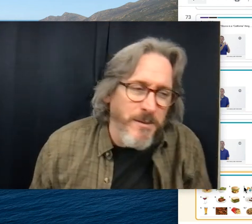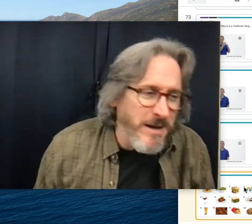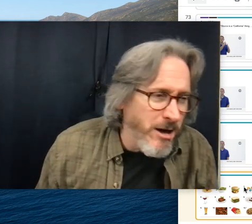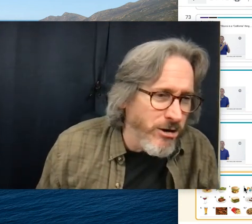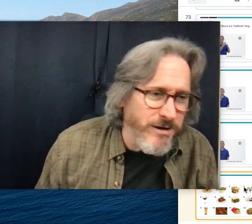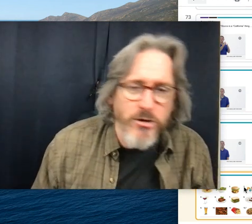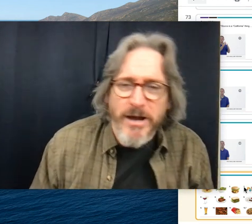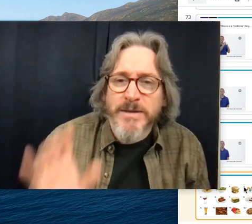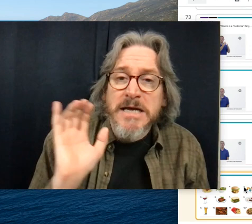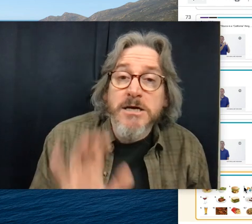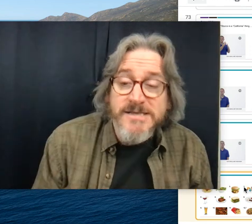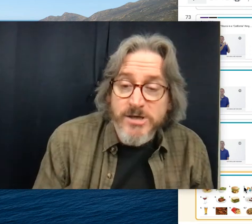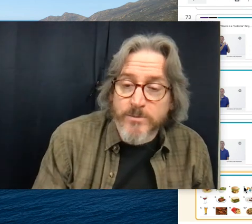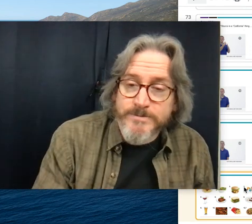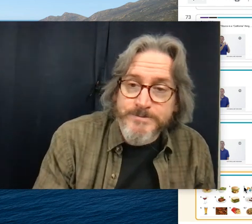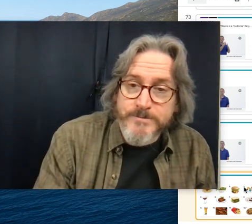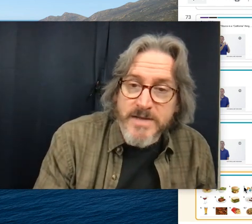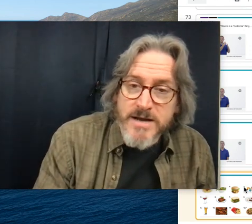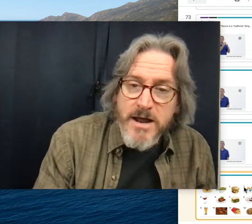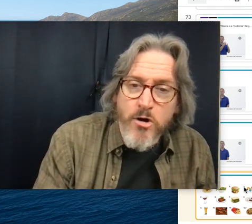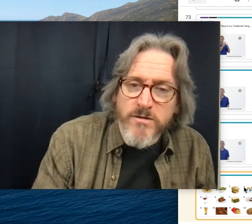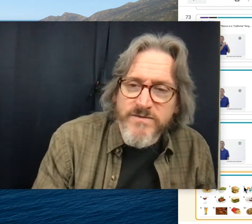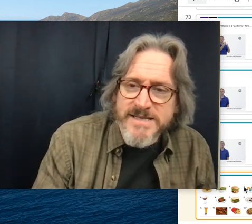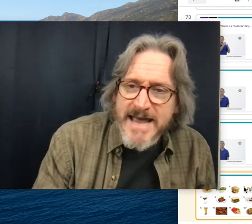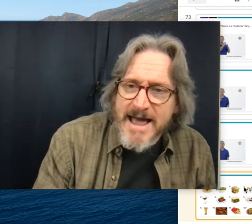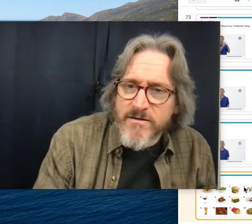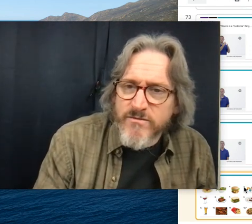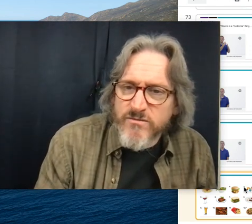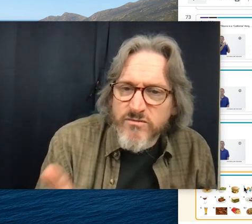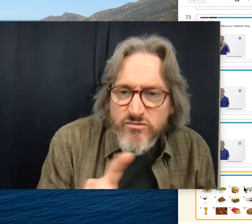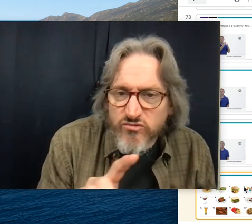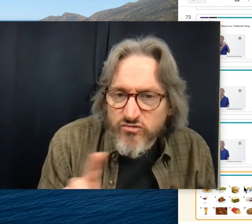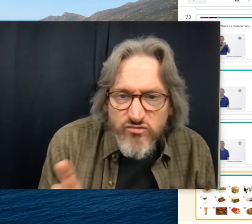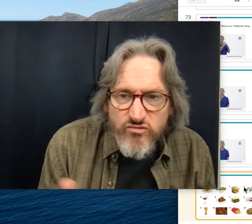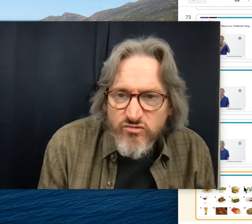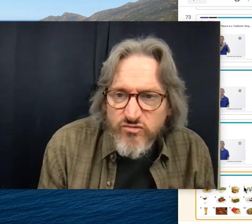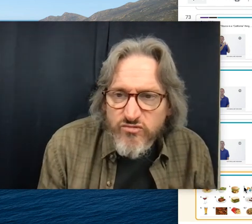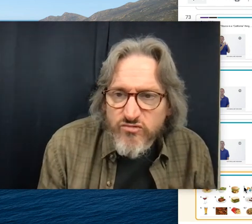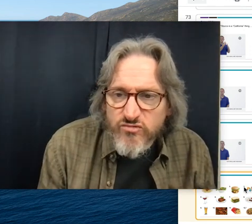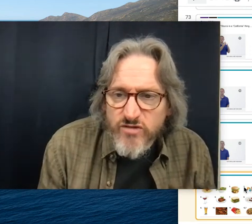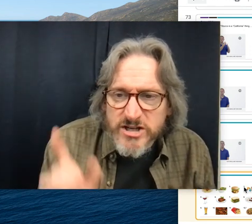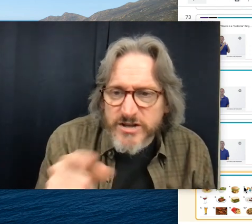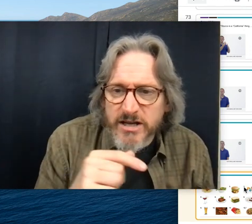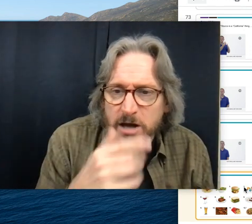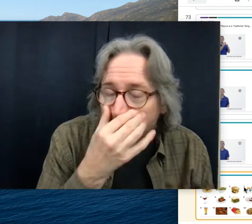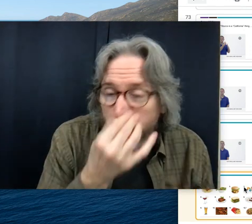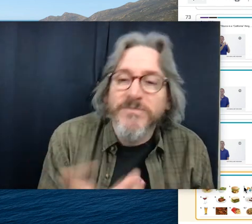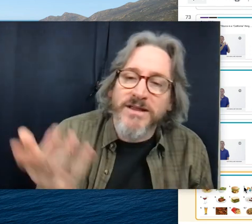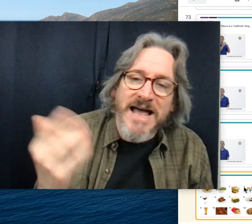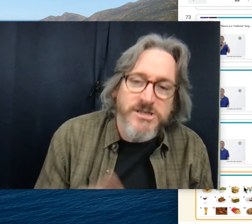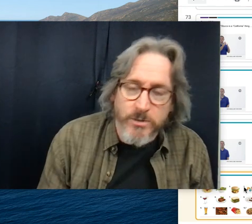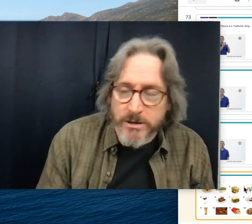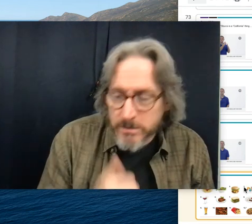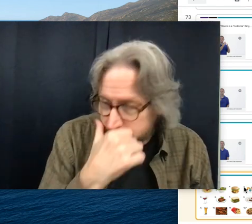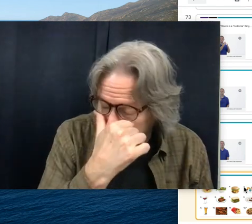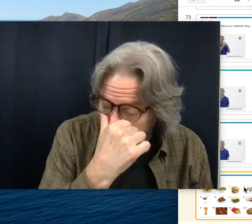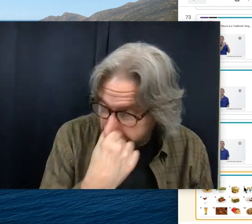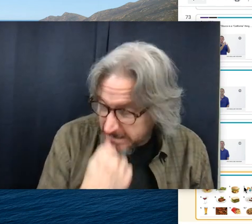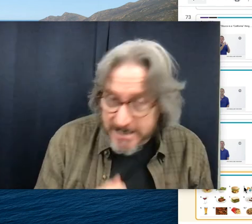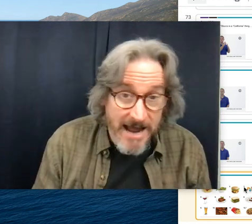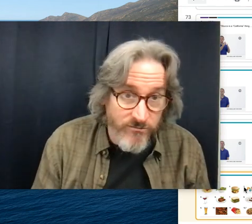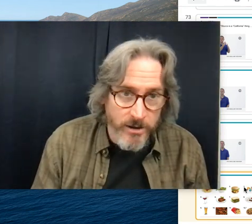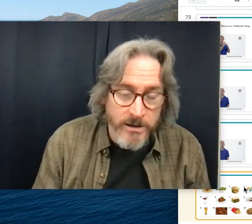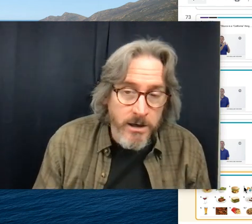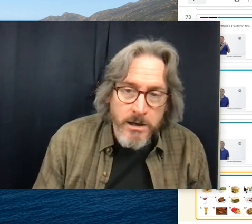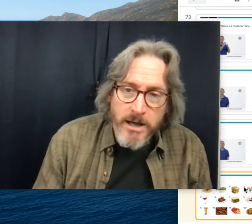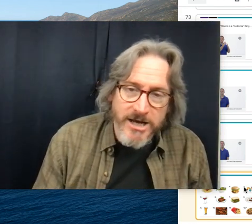is going to make me hungry. Okay. So not all of these have, actually I think the last one is the only one that